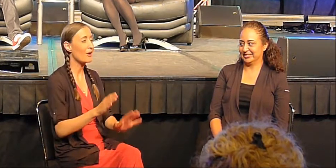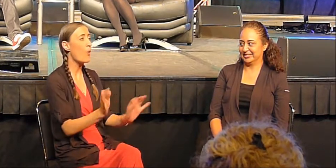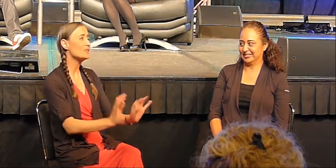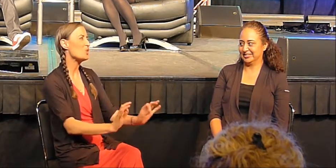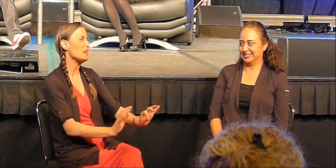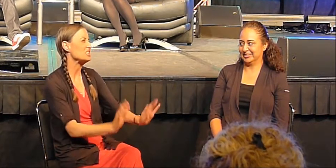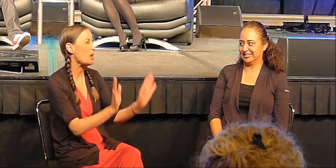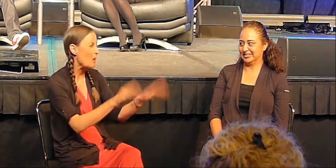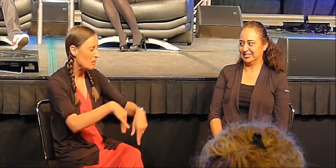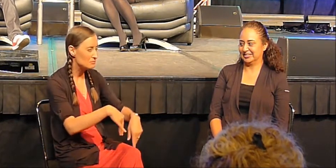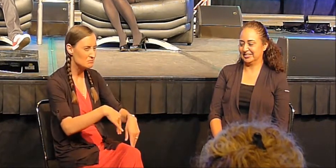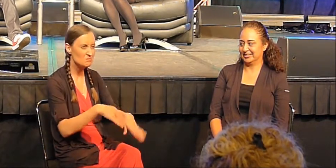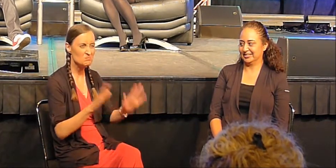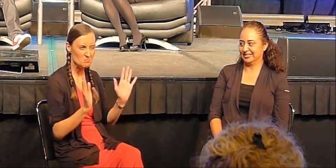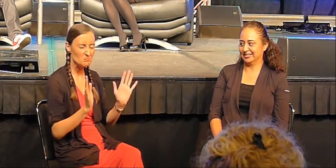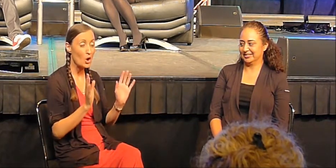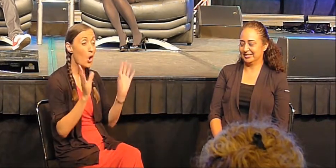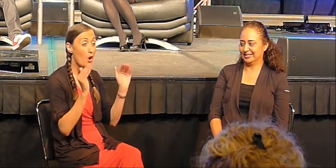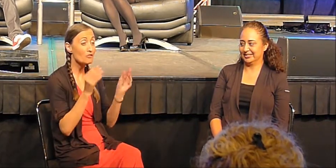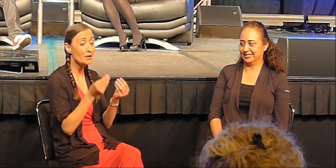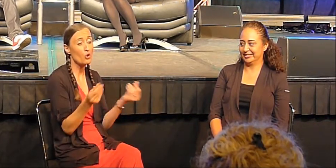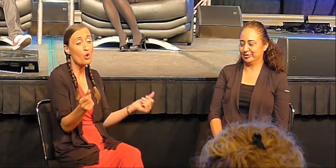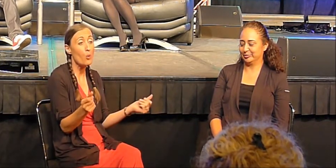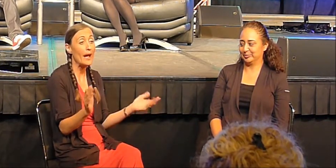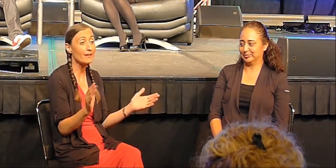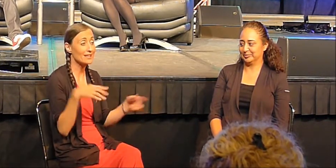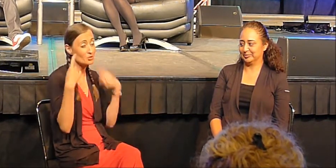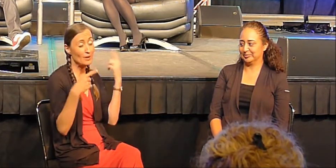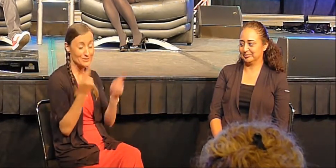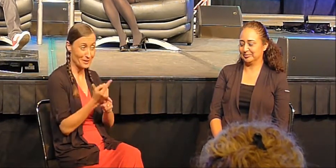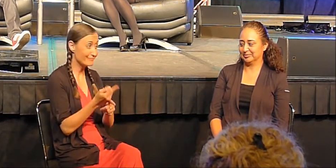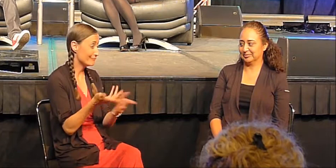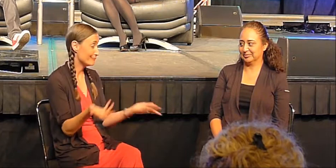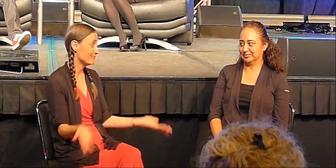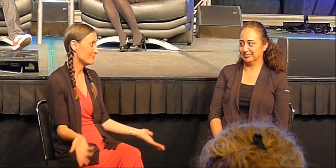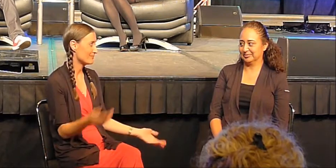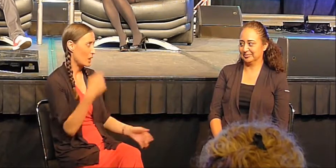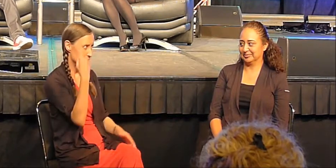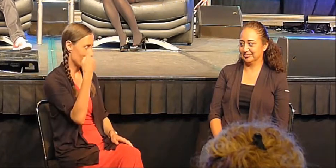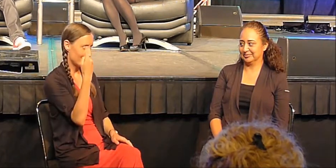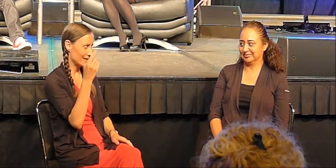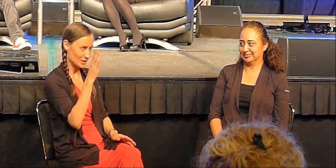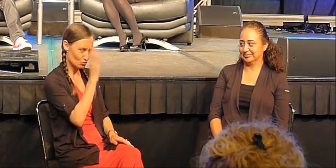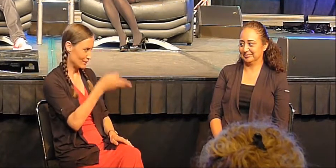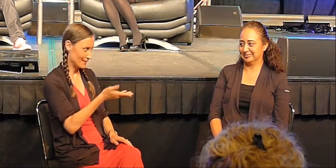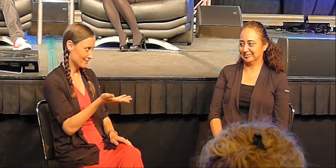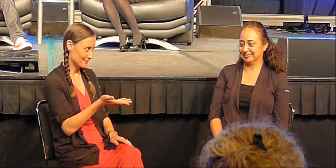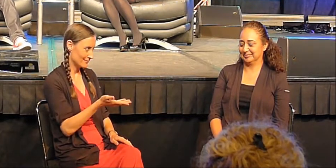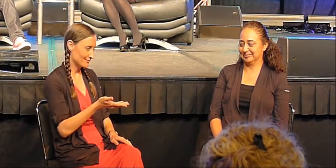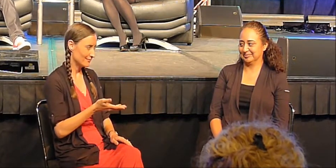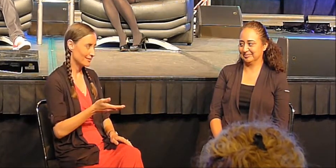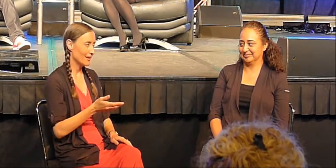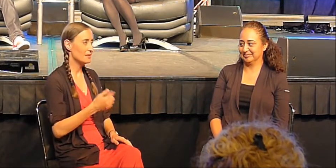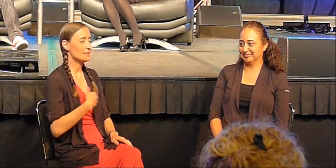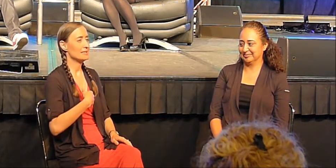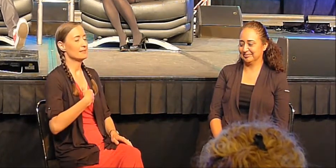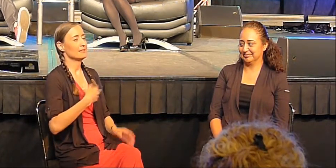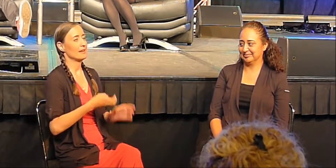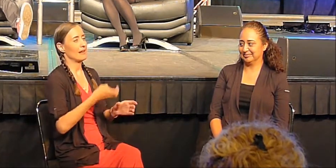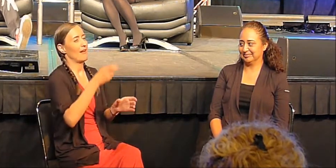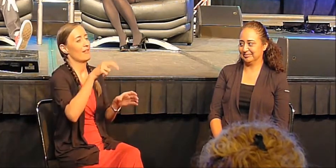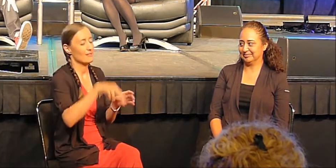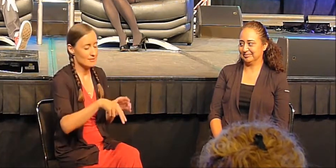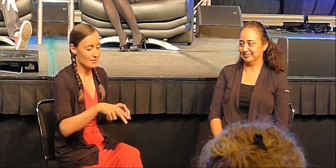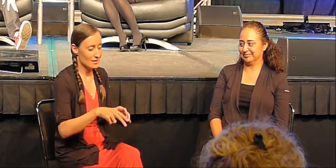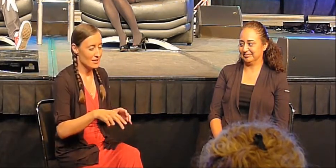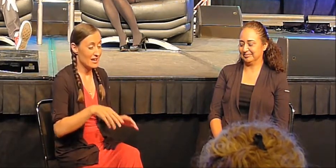and hopefully it'll all just go away, which is crazy, really, right? I wasn't thinking straight. So I get out of the van, and I put all